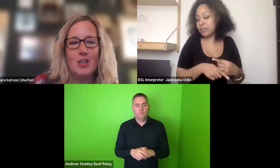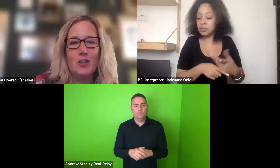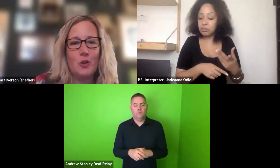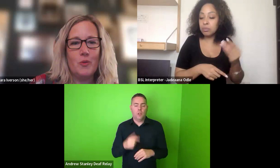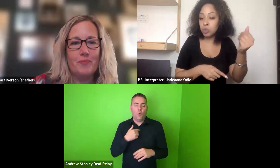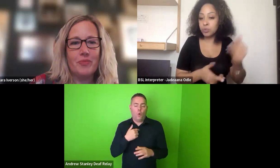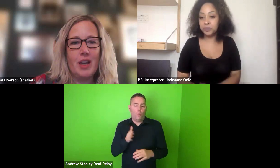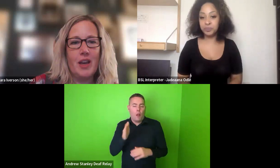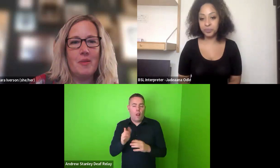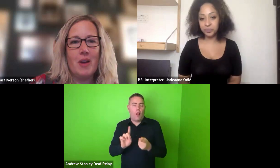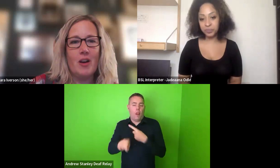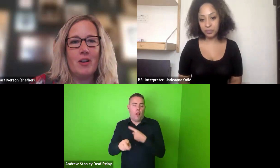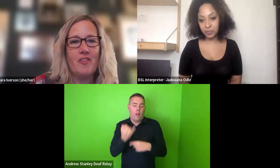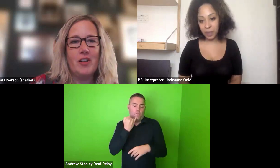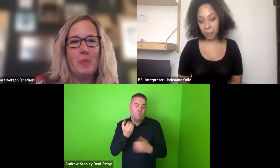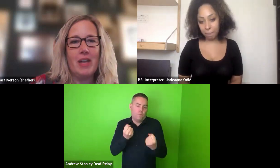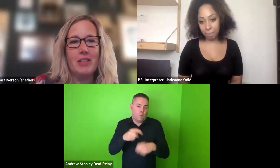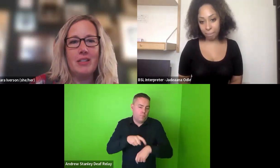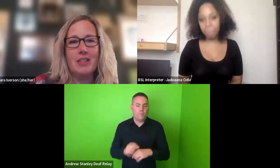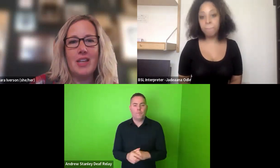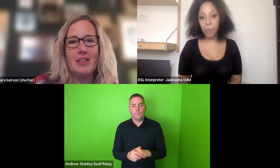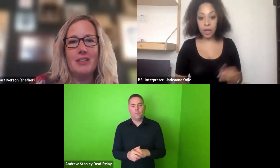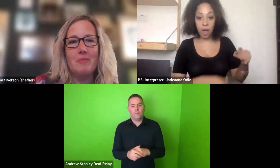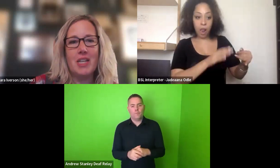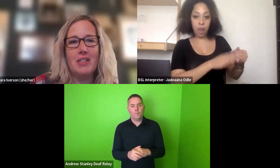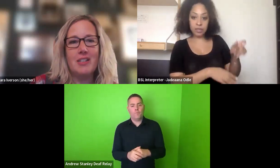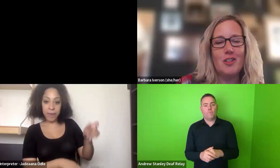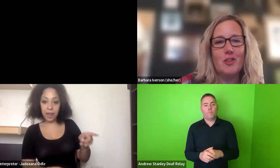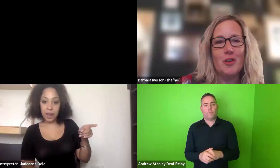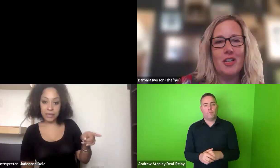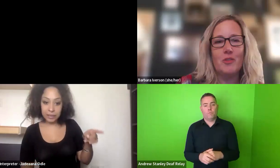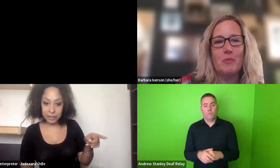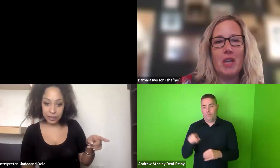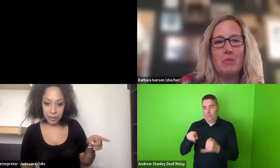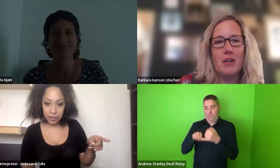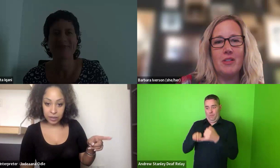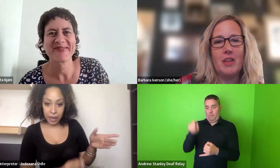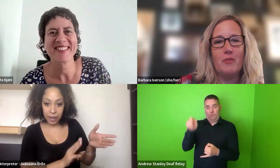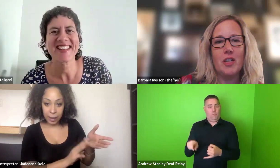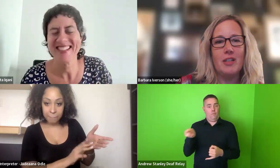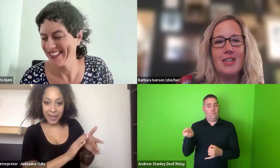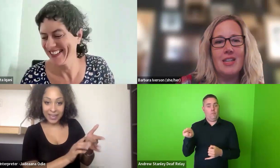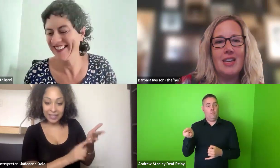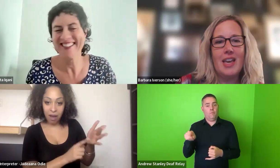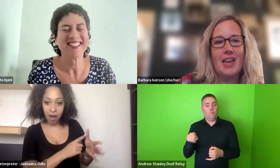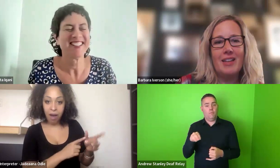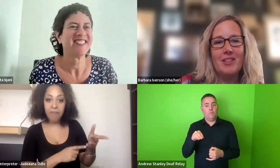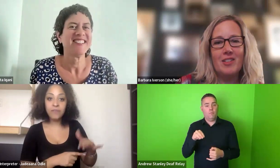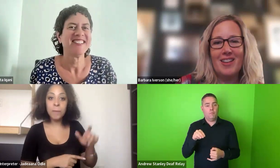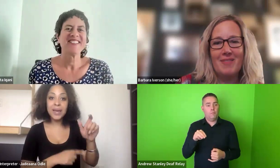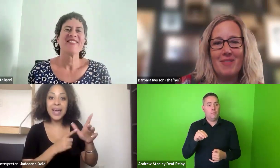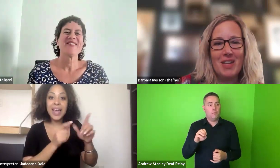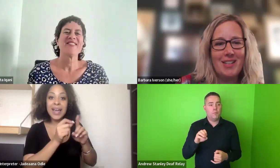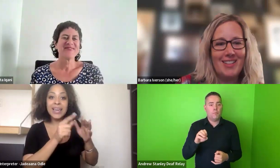moments. So our final panelist is Mahita. She's joining us from Cape Town, South Africa.